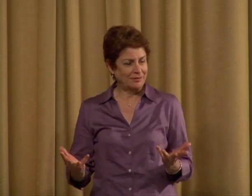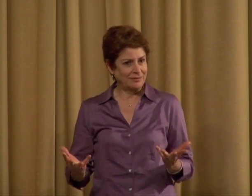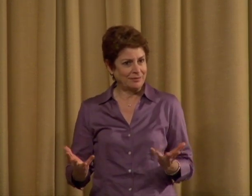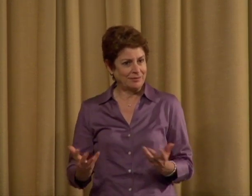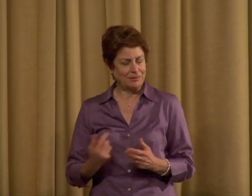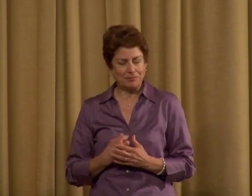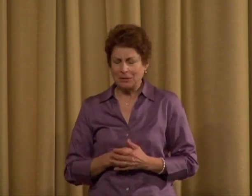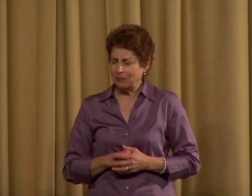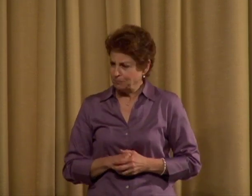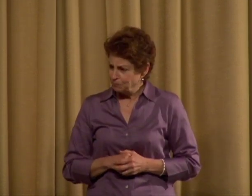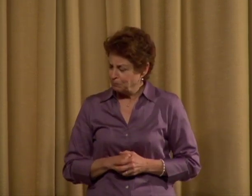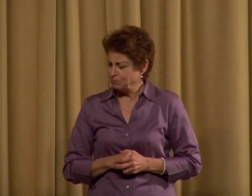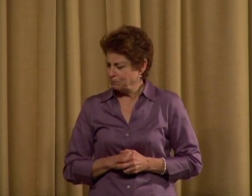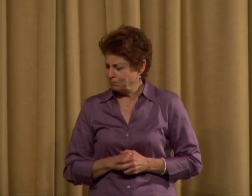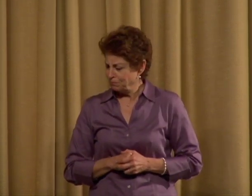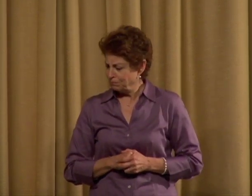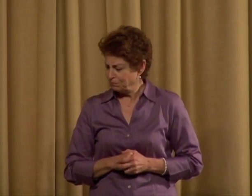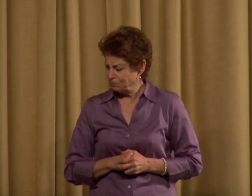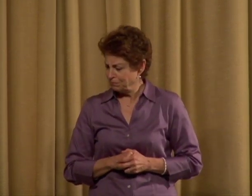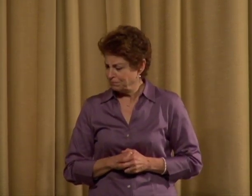what it means to me.